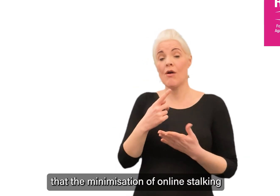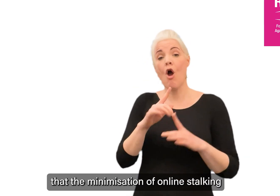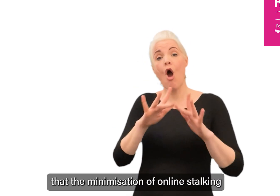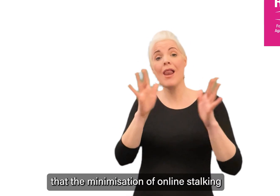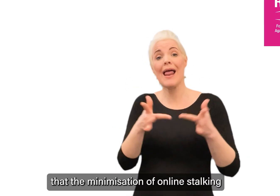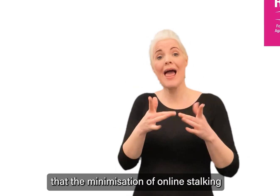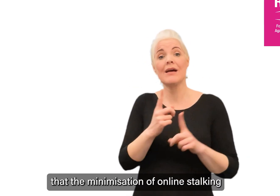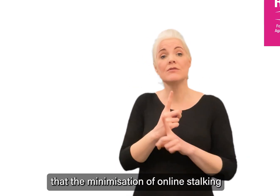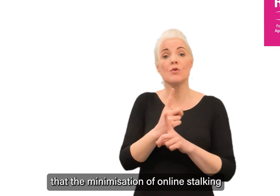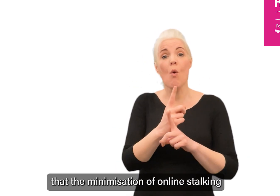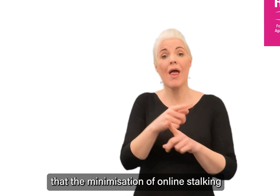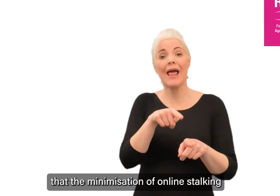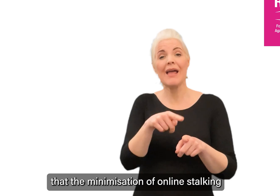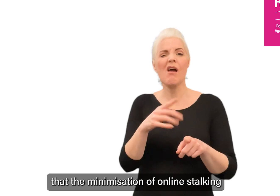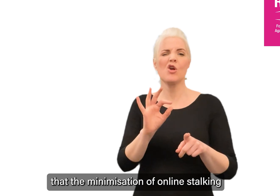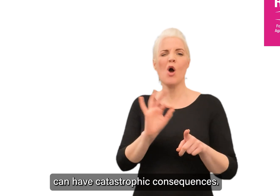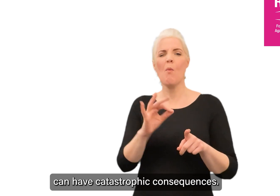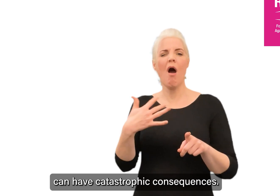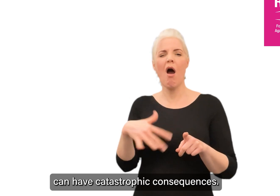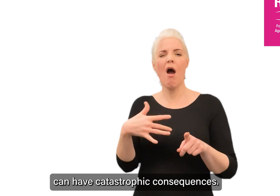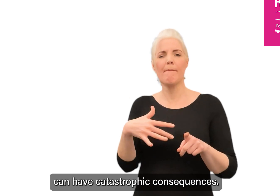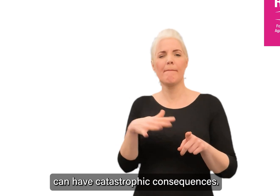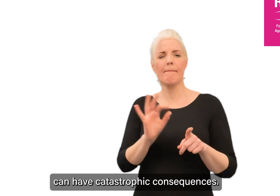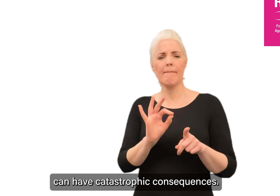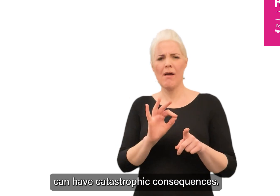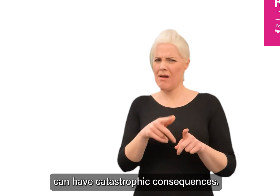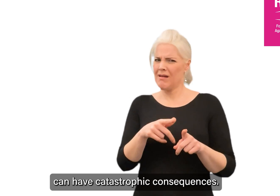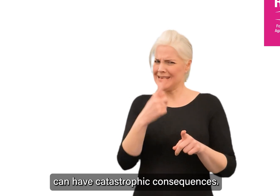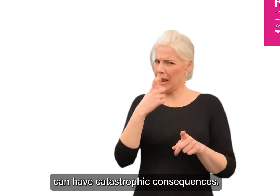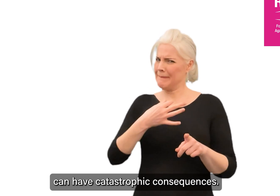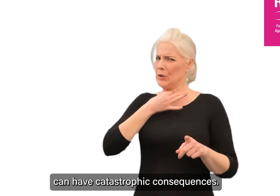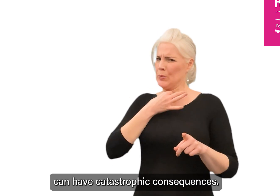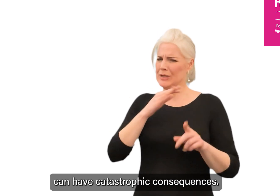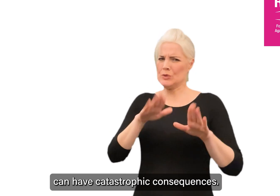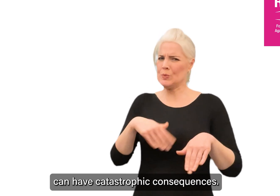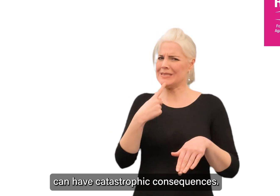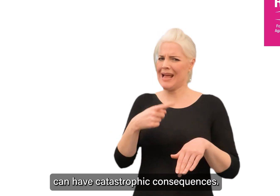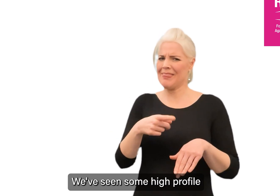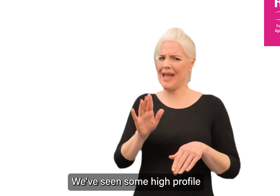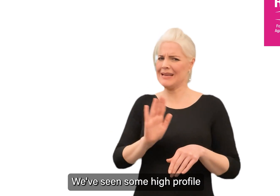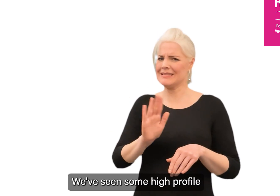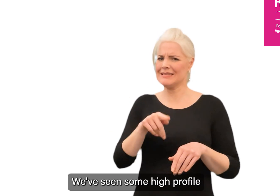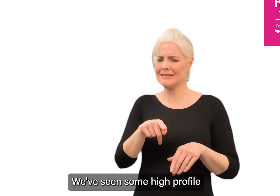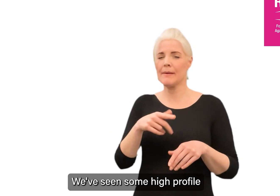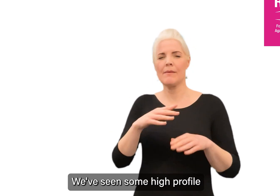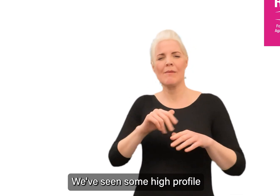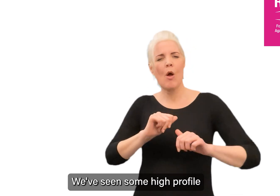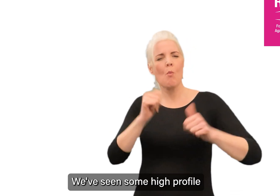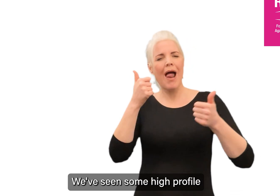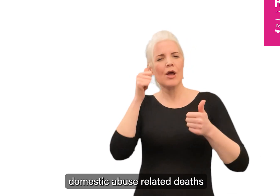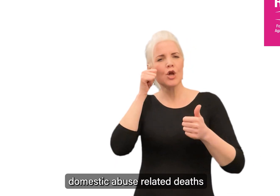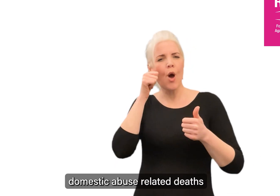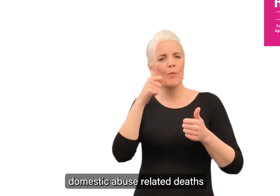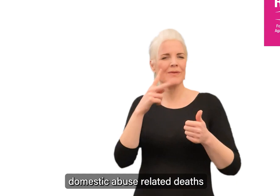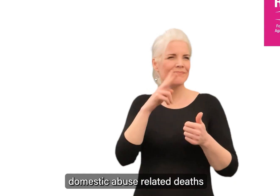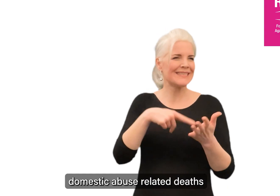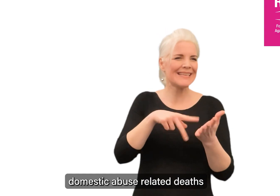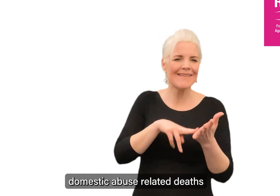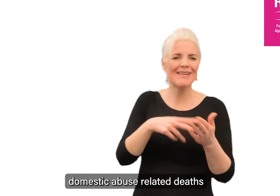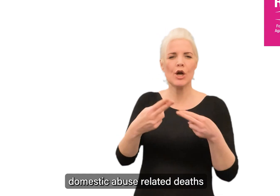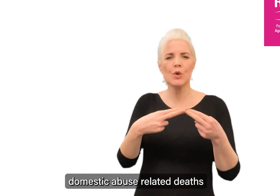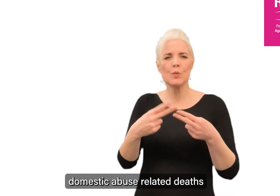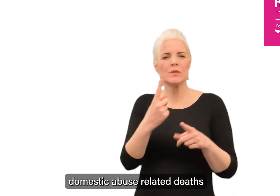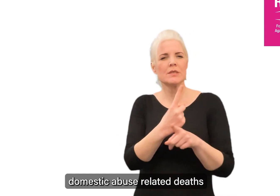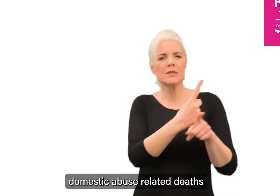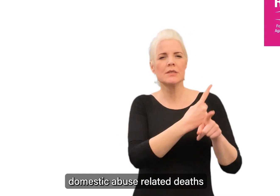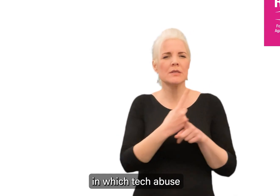that the minimization of online stalking can have catastrophic consequences. We've seen some high-profile domestic